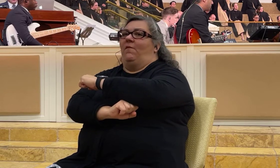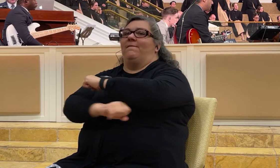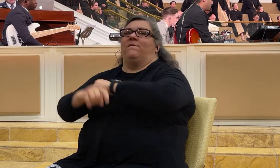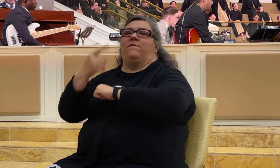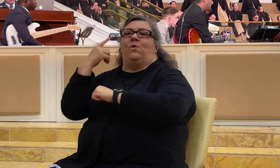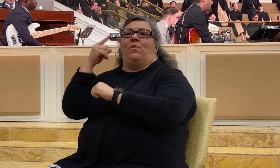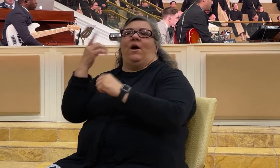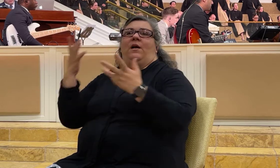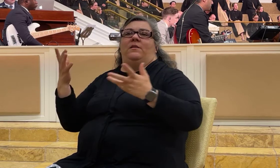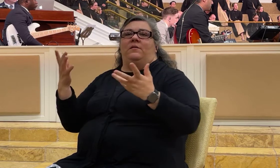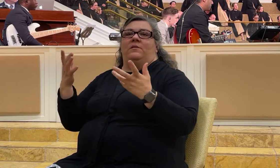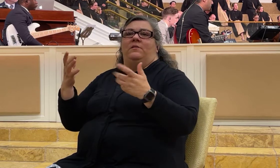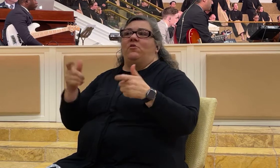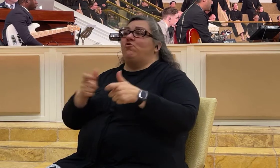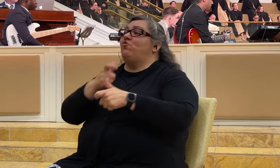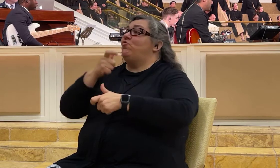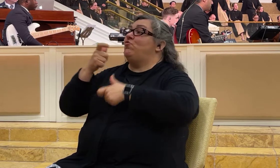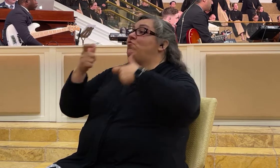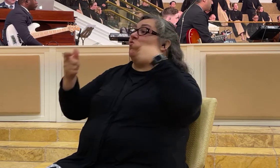great men